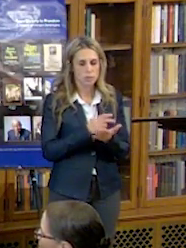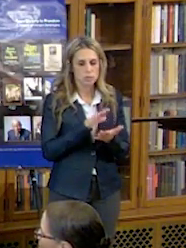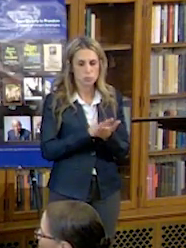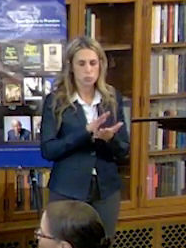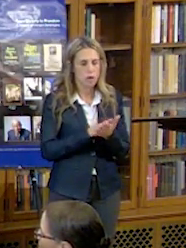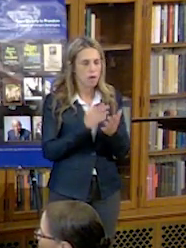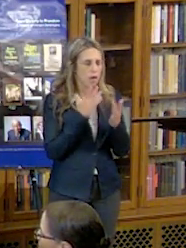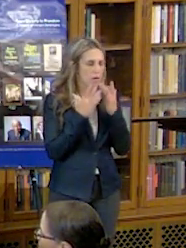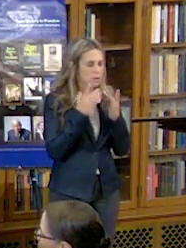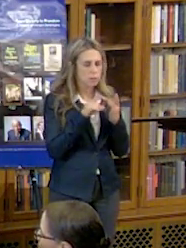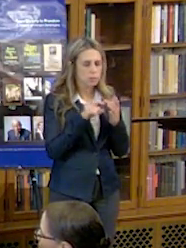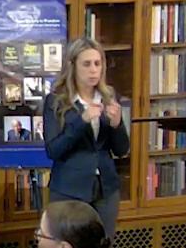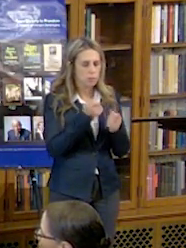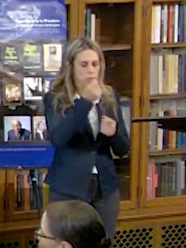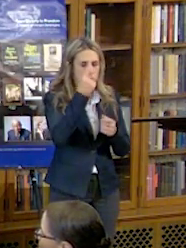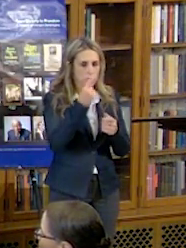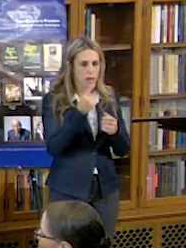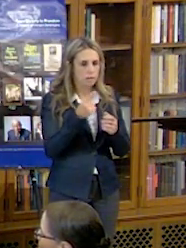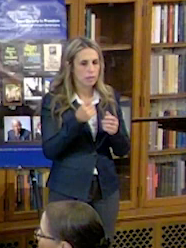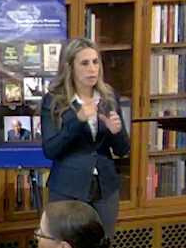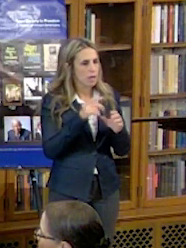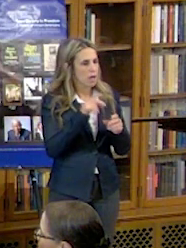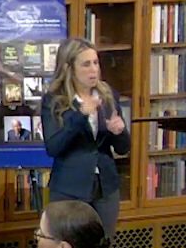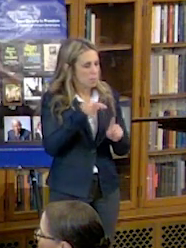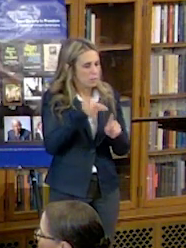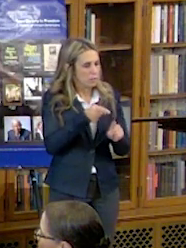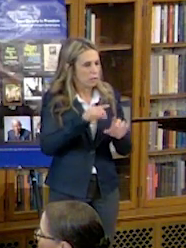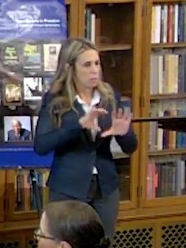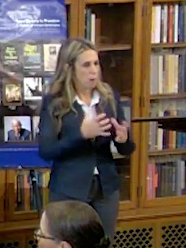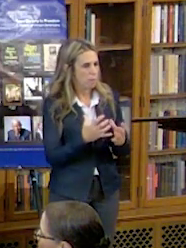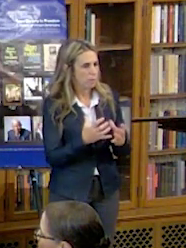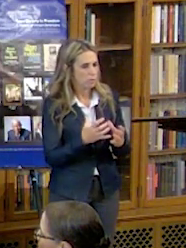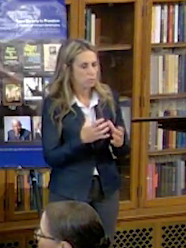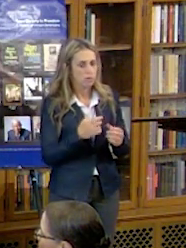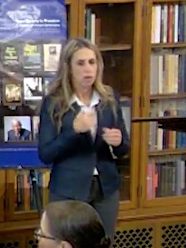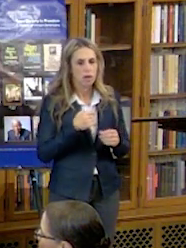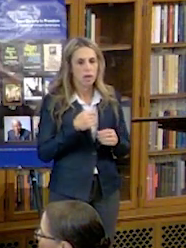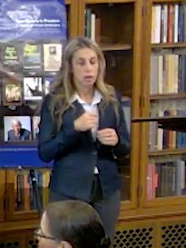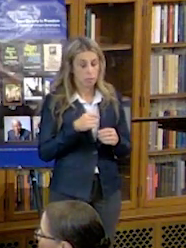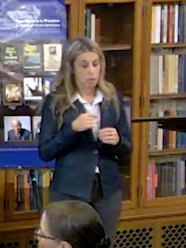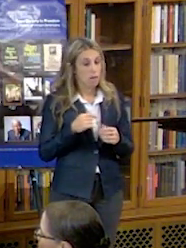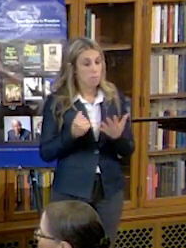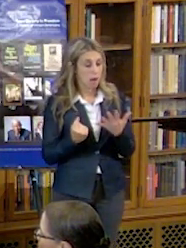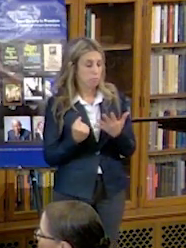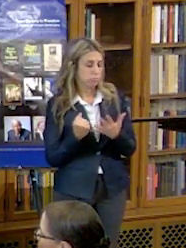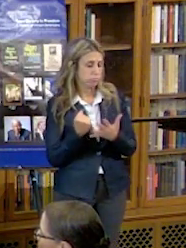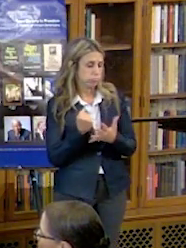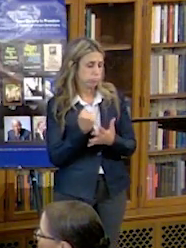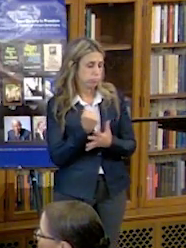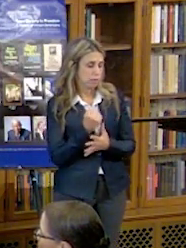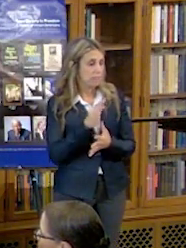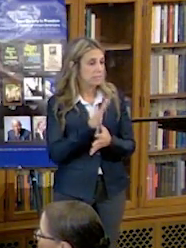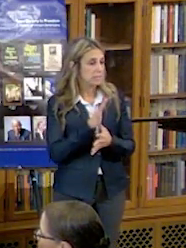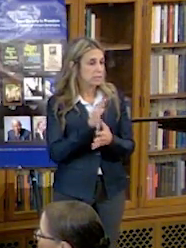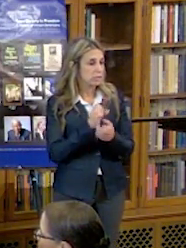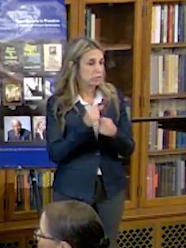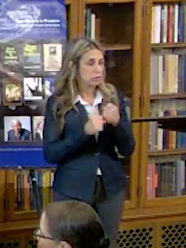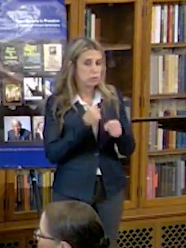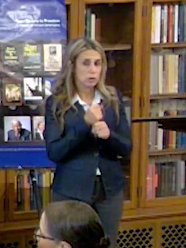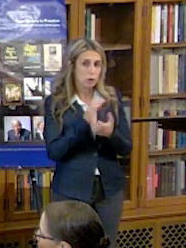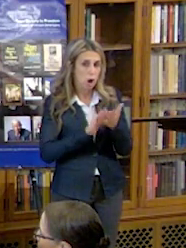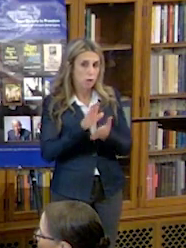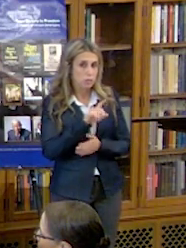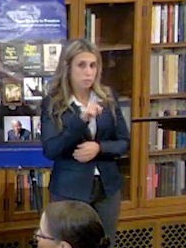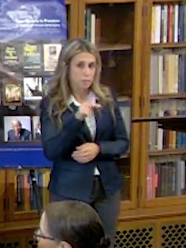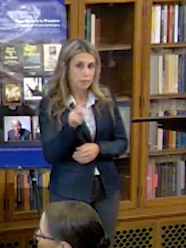need to understand a particular population I made it all the way to senior year of college in the suburbs of